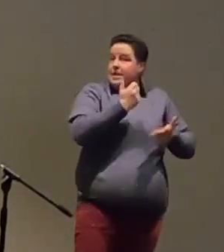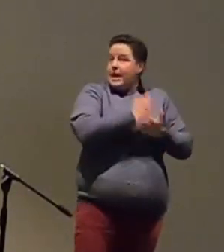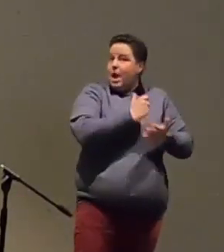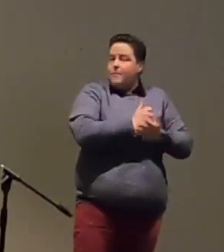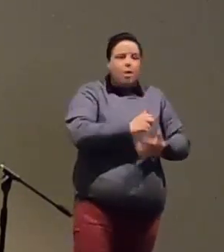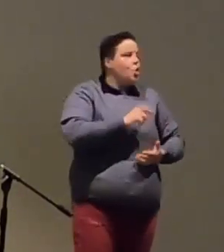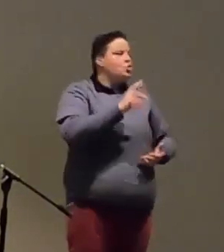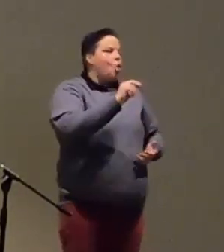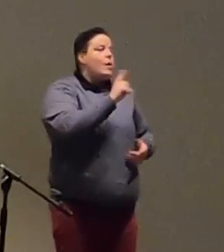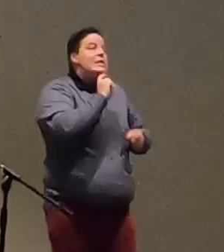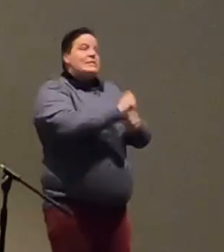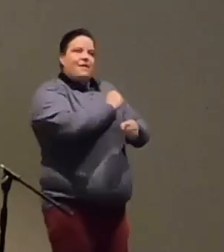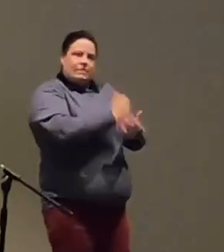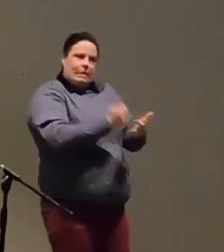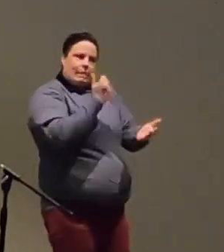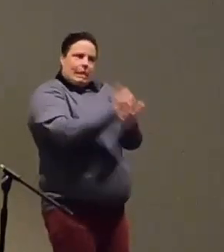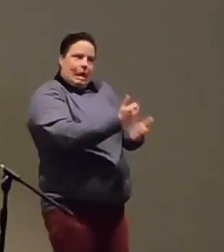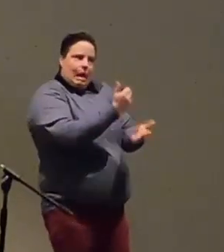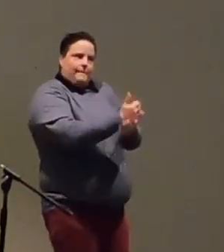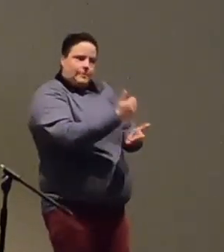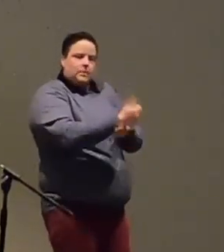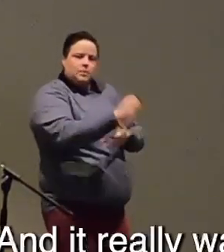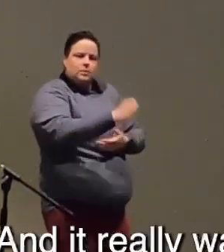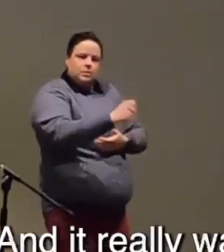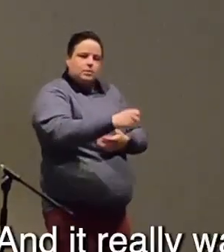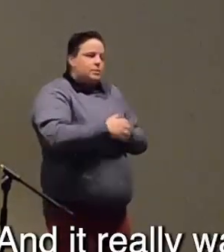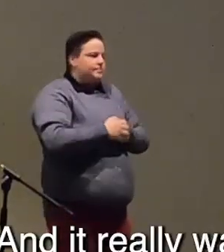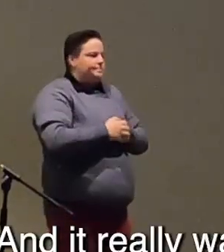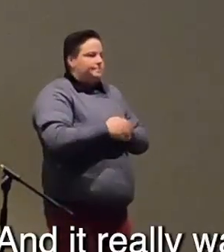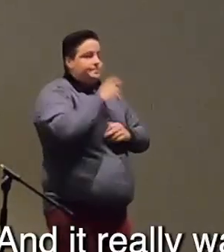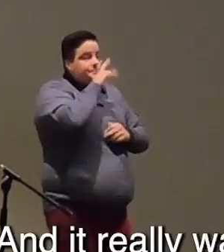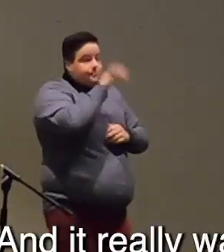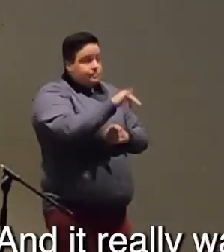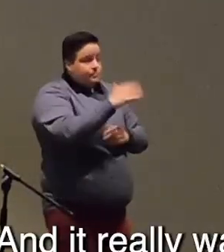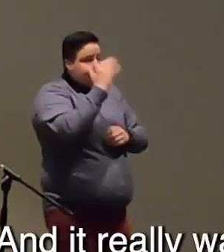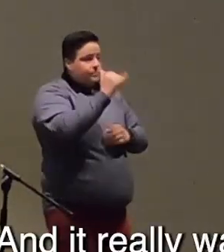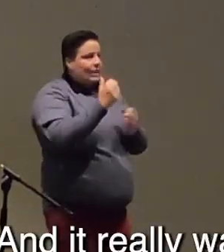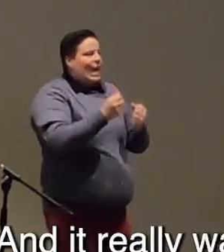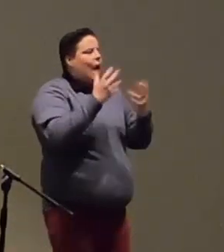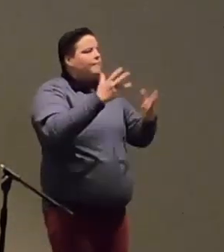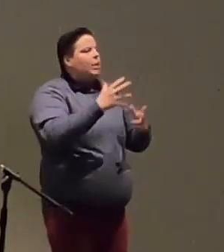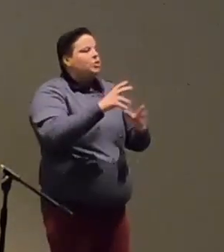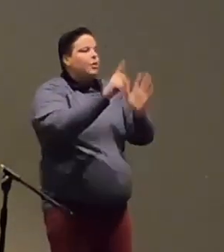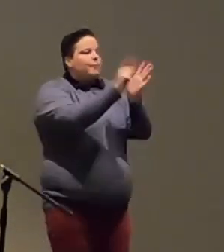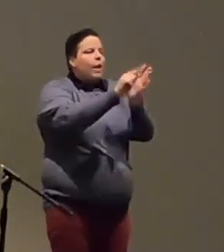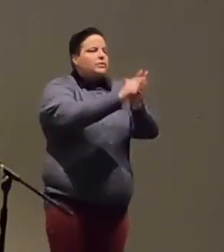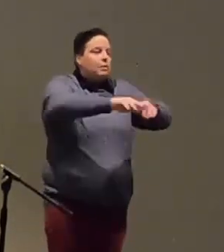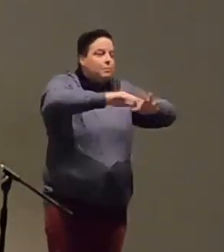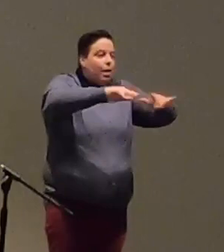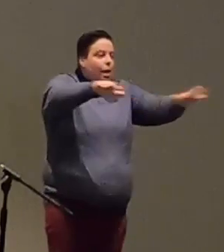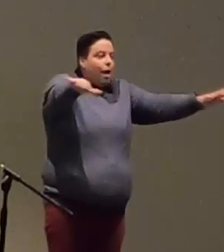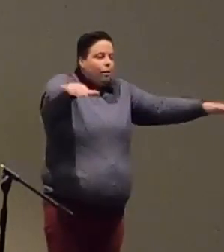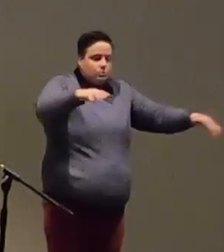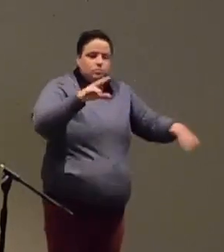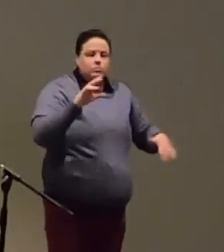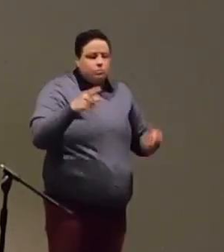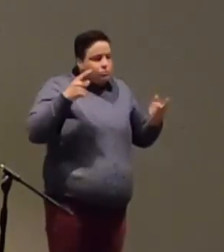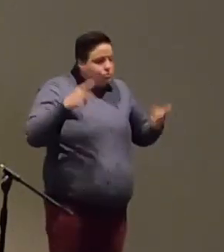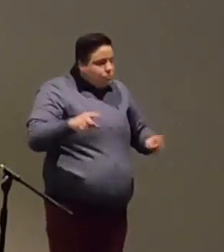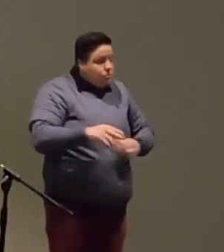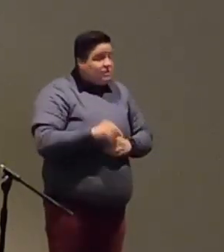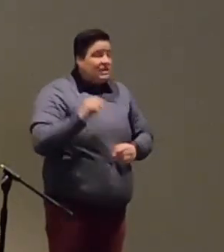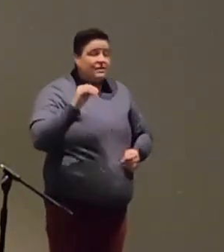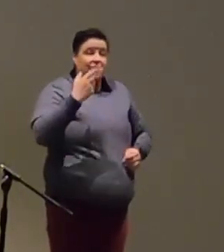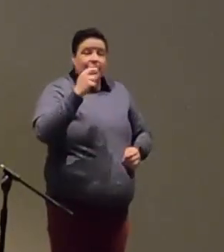'Cause No, it it's definitely swing helped both it. ways. Yes, and it really was due to the amount of press that the exhibition got.